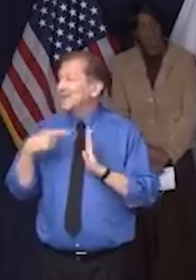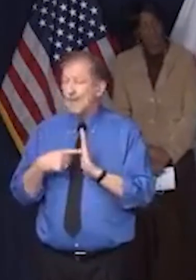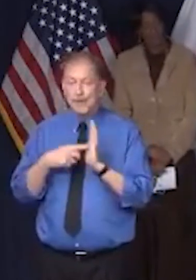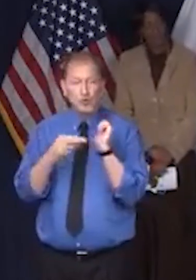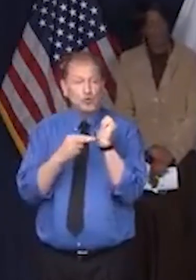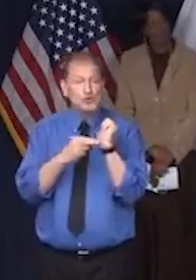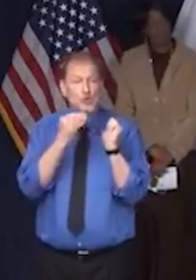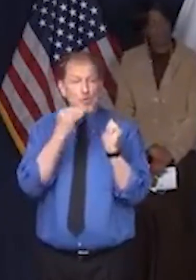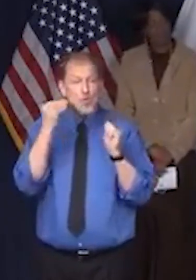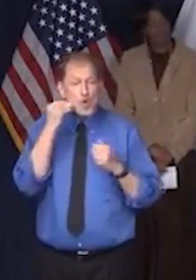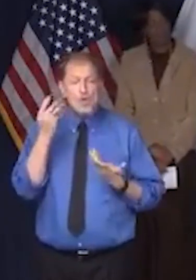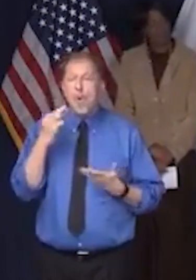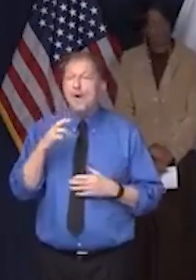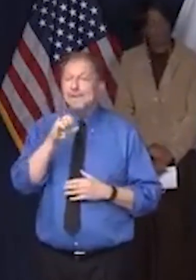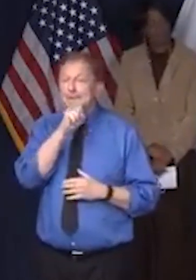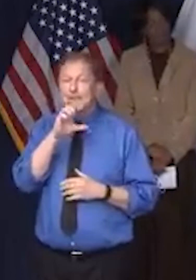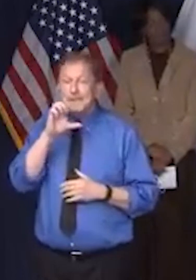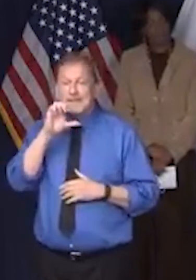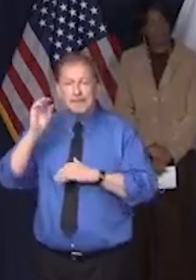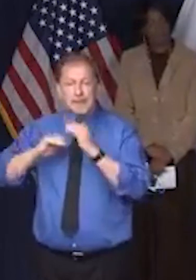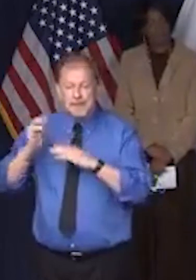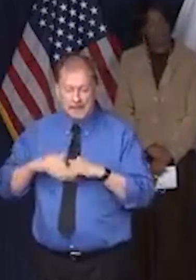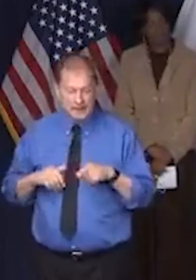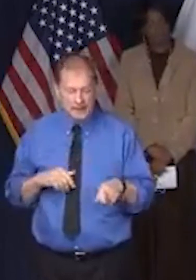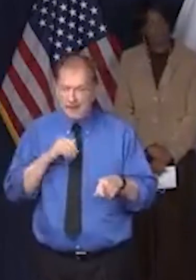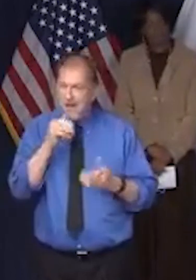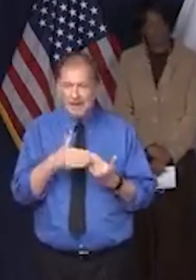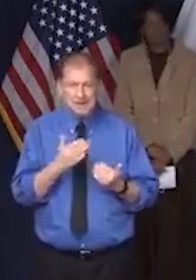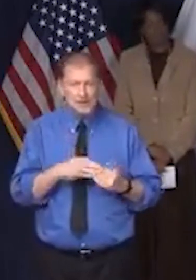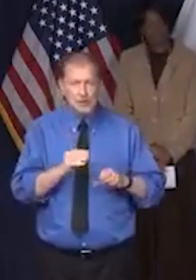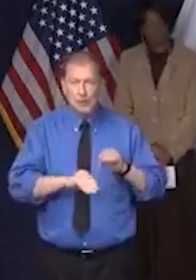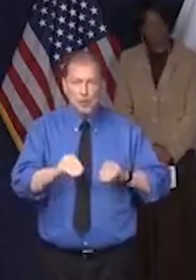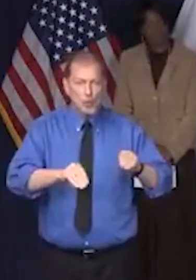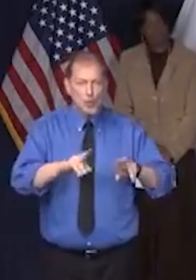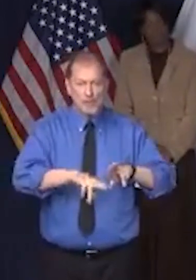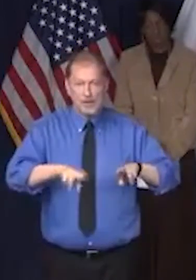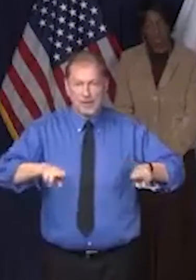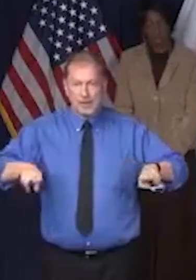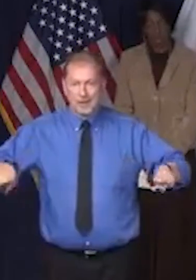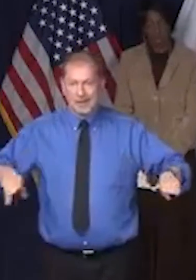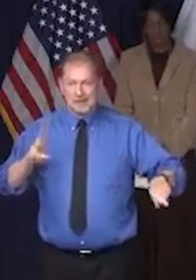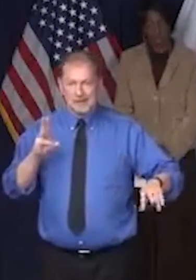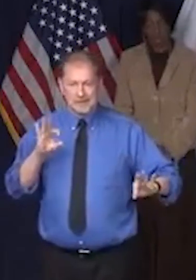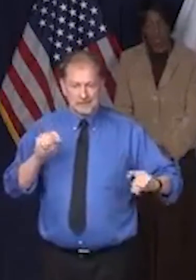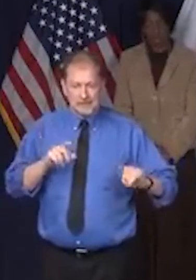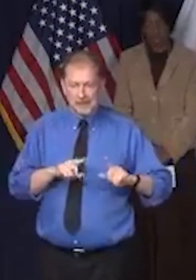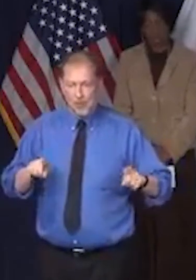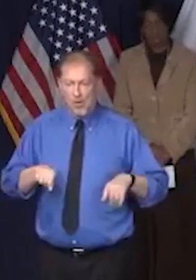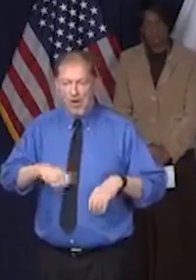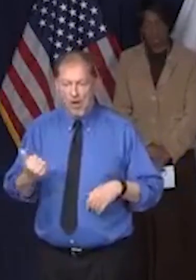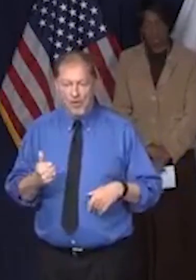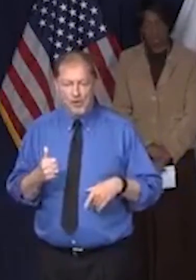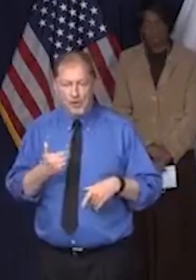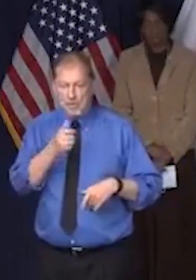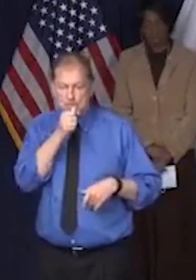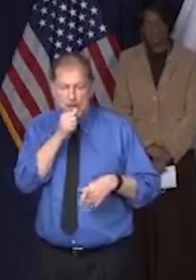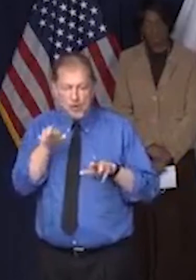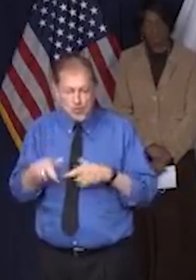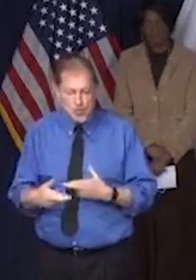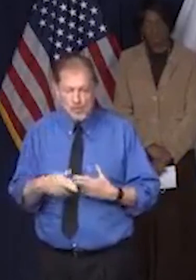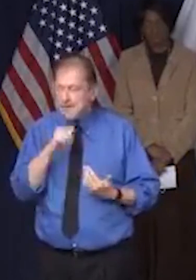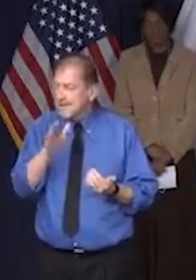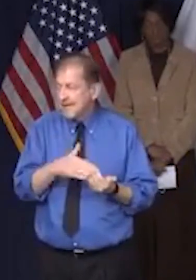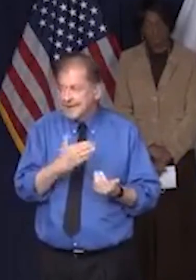facility, they can't easily be moved around. In a nursing home, just as one example.